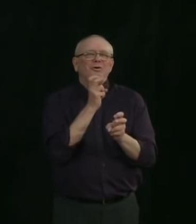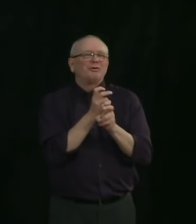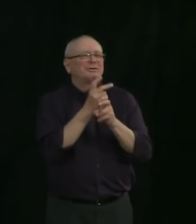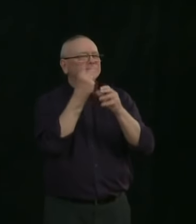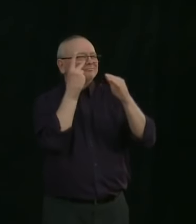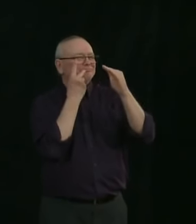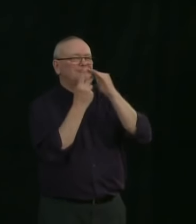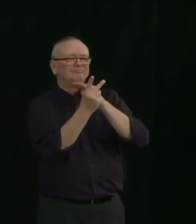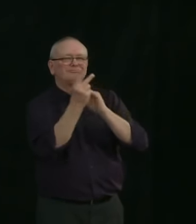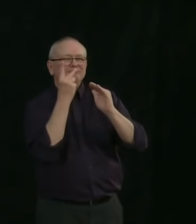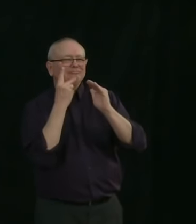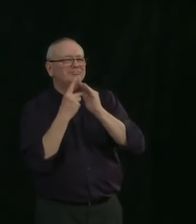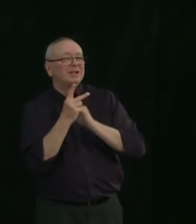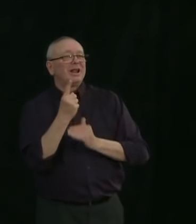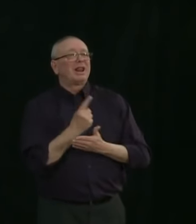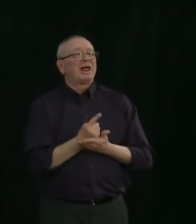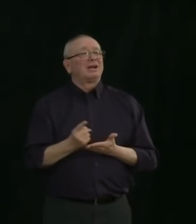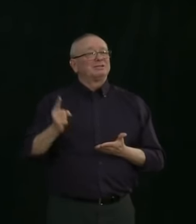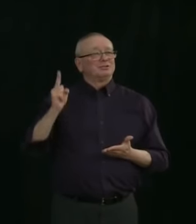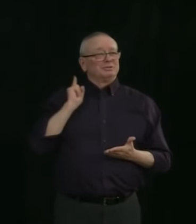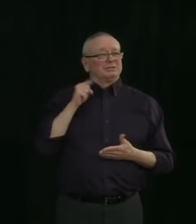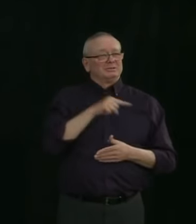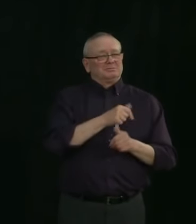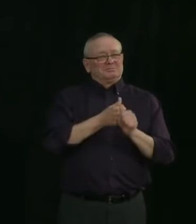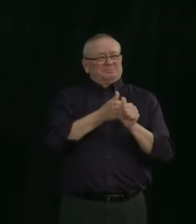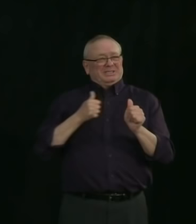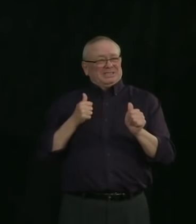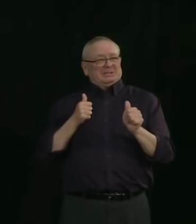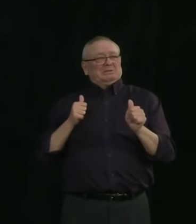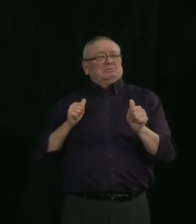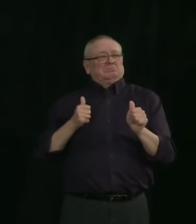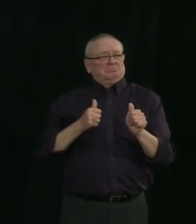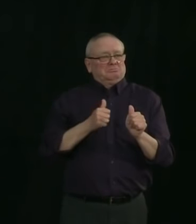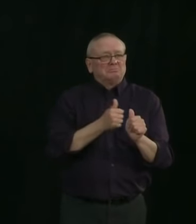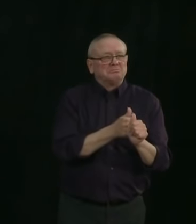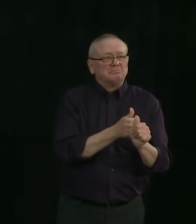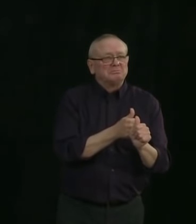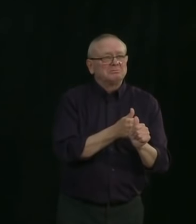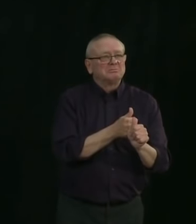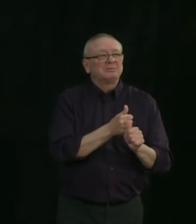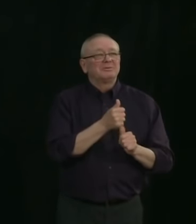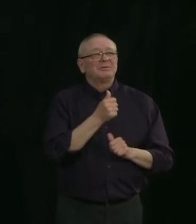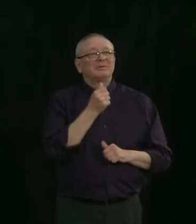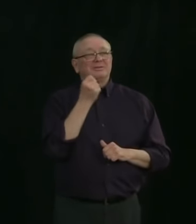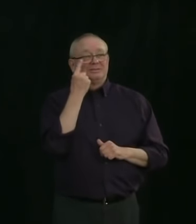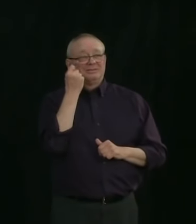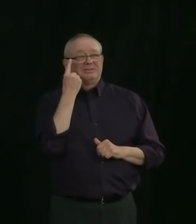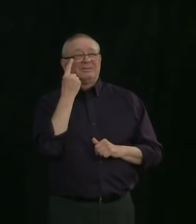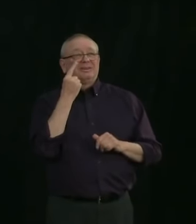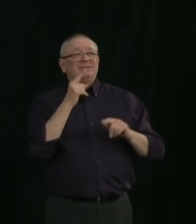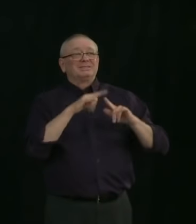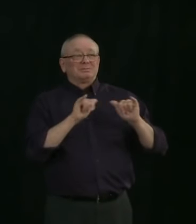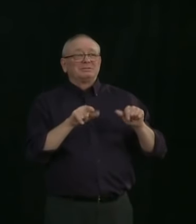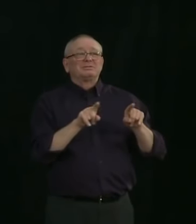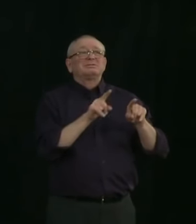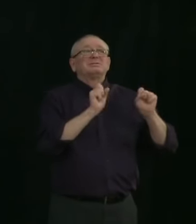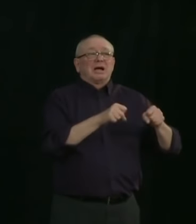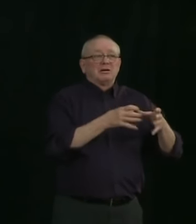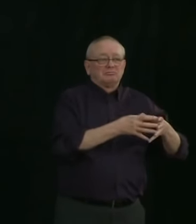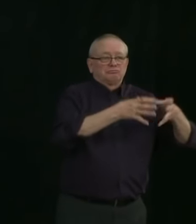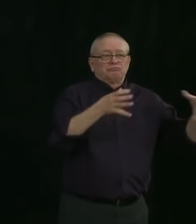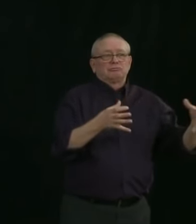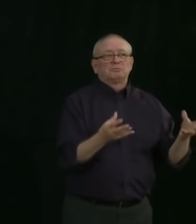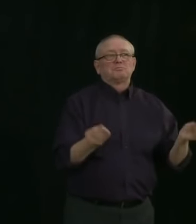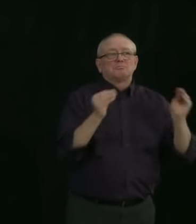up with all of the backlog of swabs and simultaneously increased its capacity to run daily tests. And every 1 to 2 days since then,